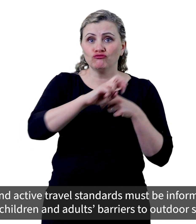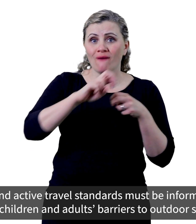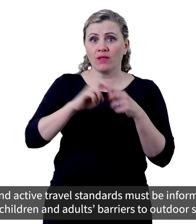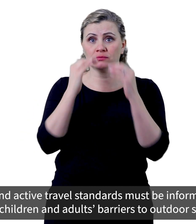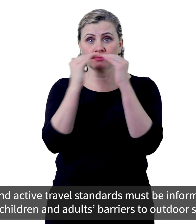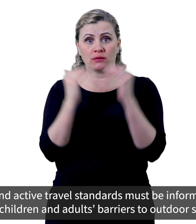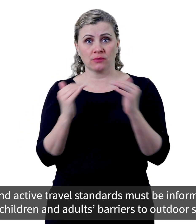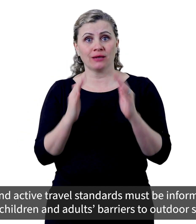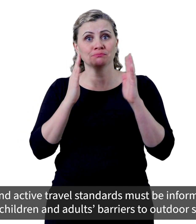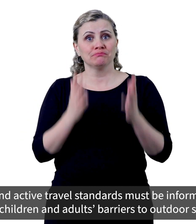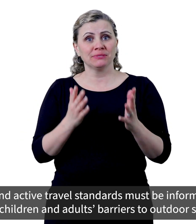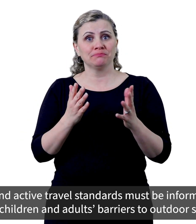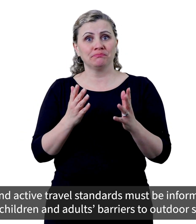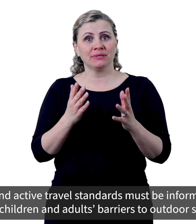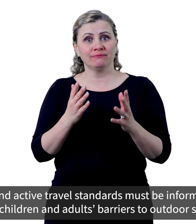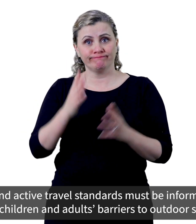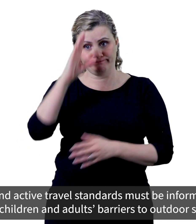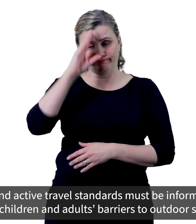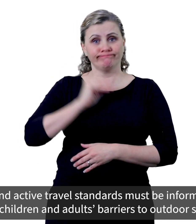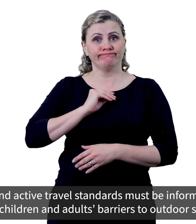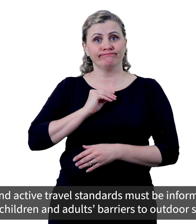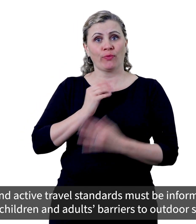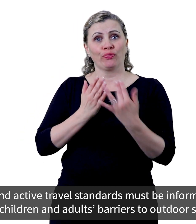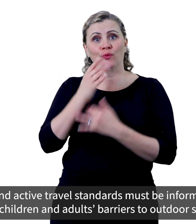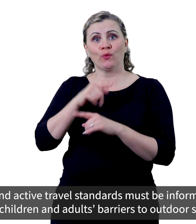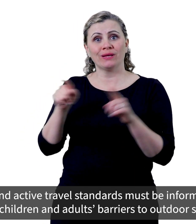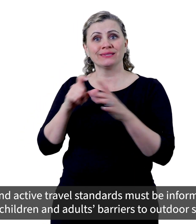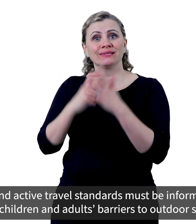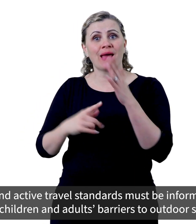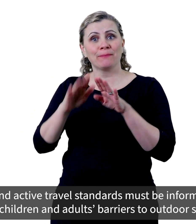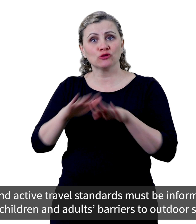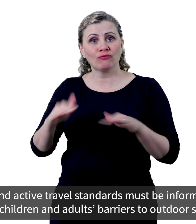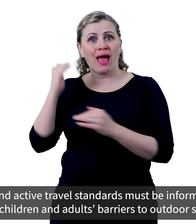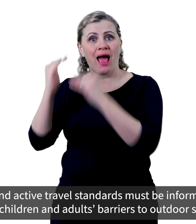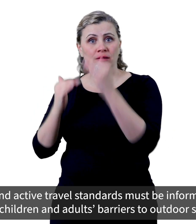informed by disabled children and adults' barriers to outdoor spaces,